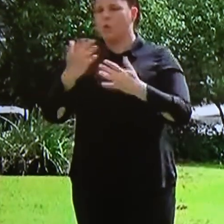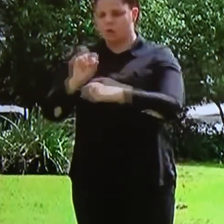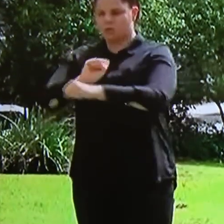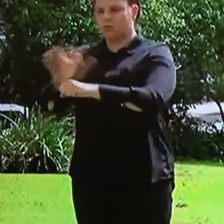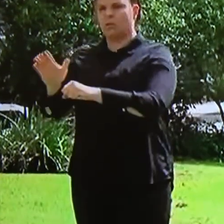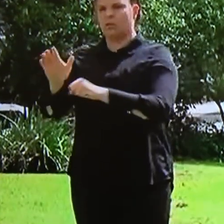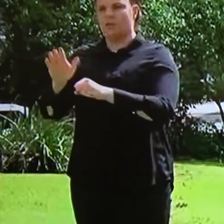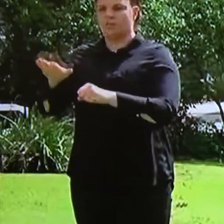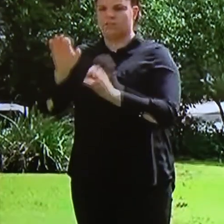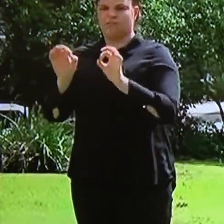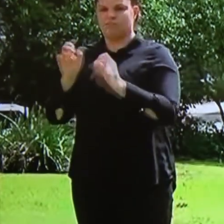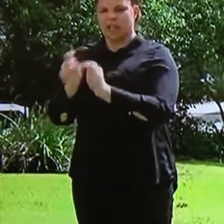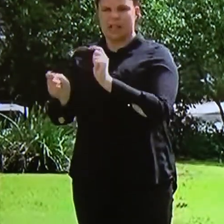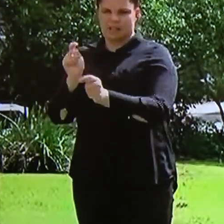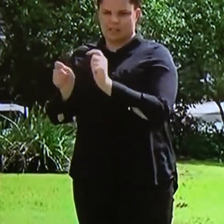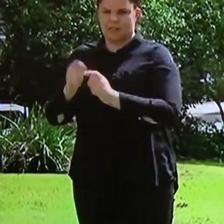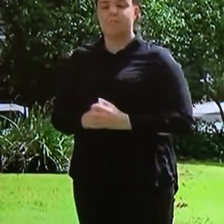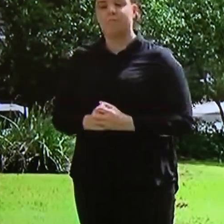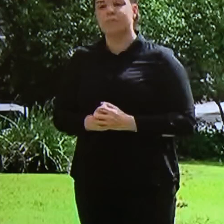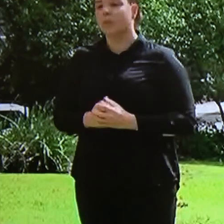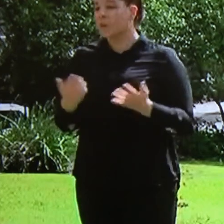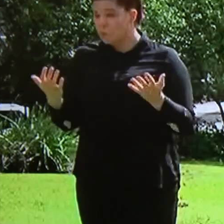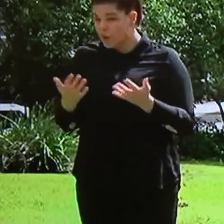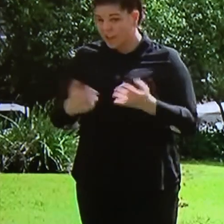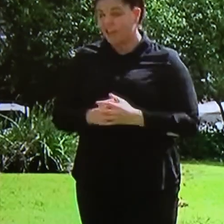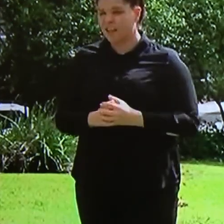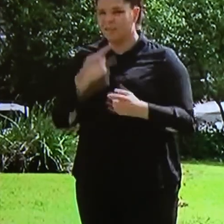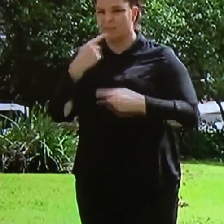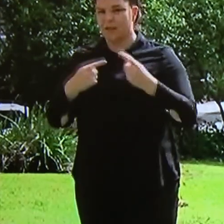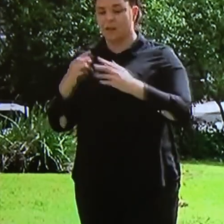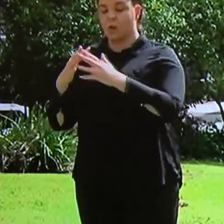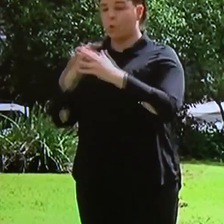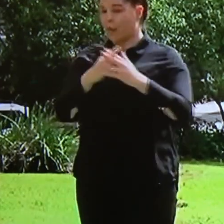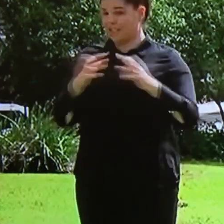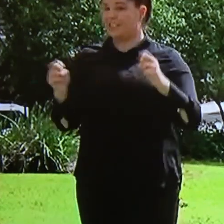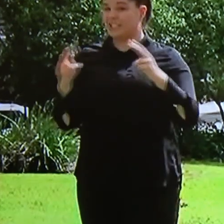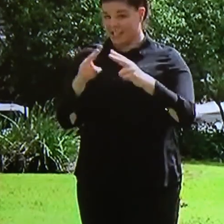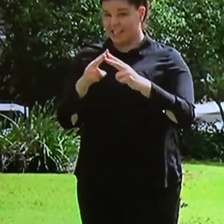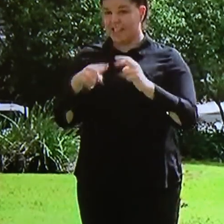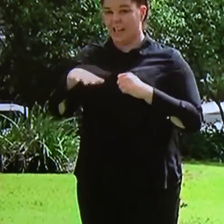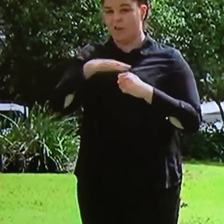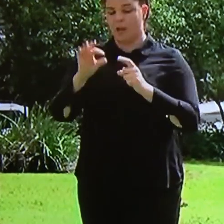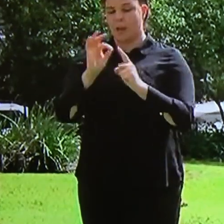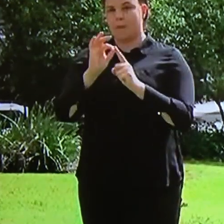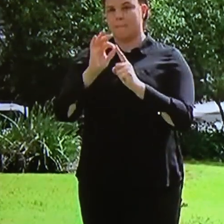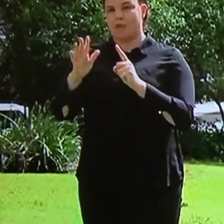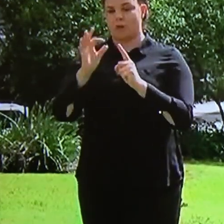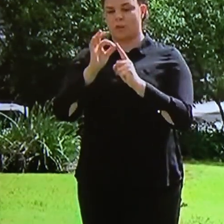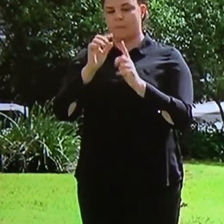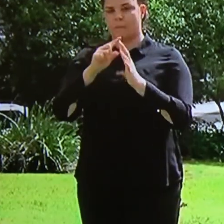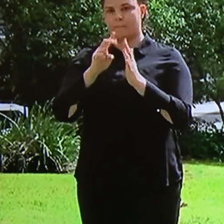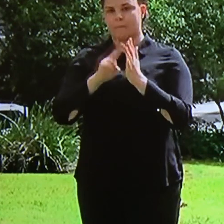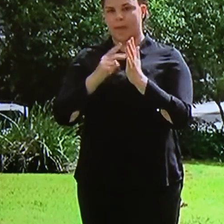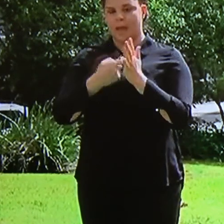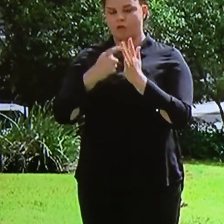those areas are, there's some areas in Western Sydney, so Penrith, local